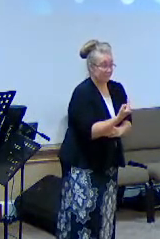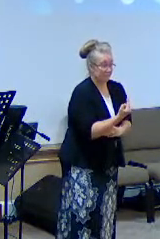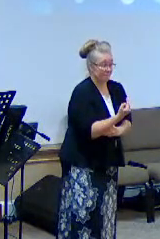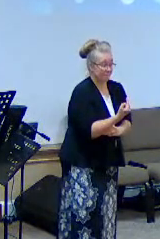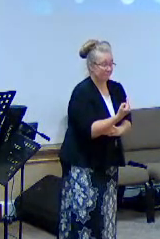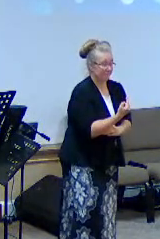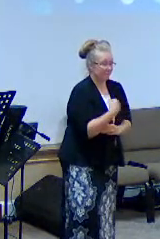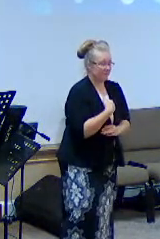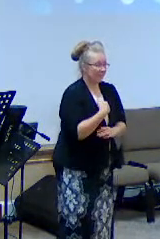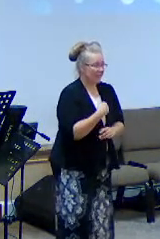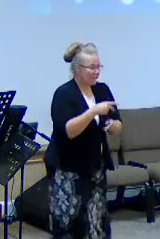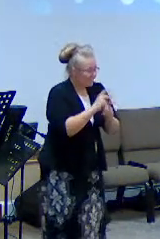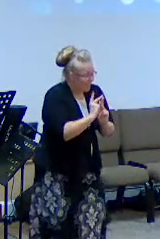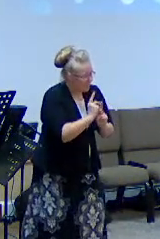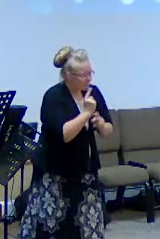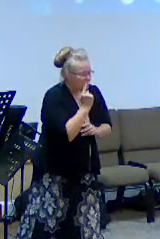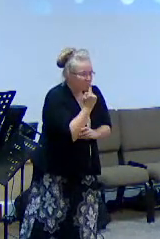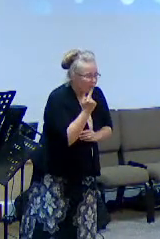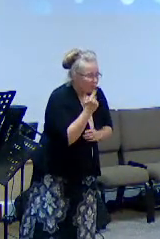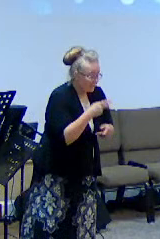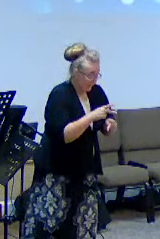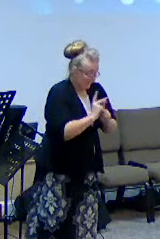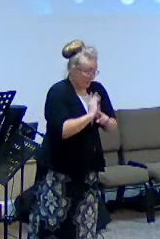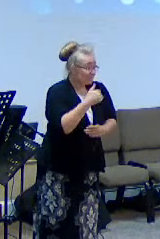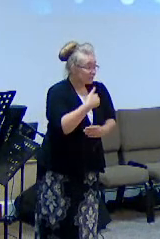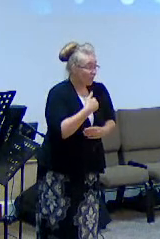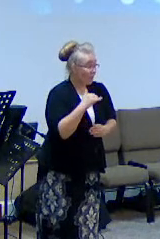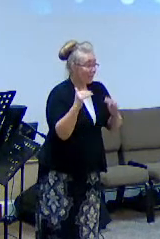A kept mouth is a kept soul.